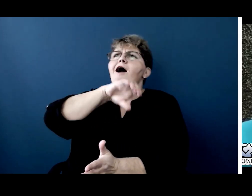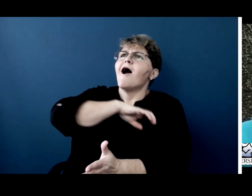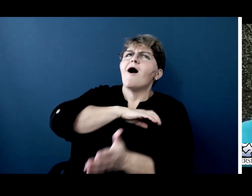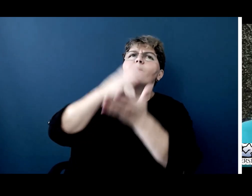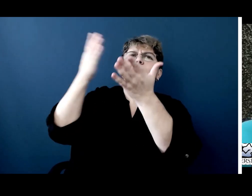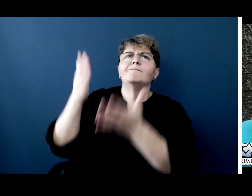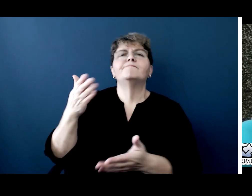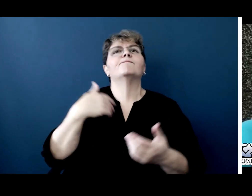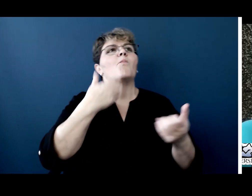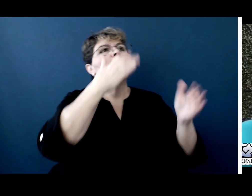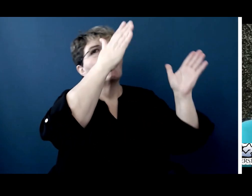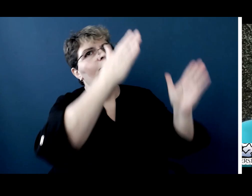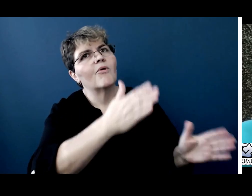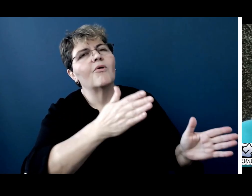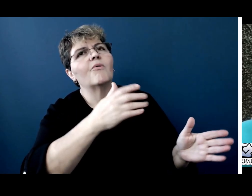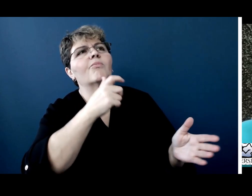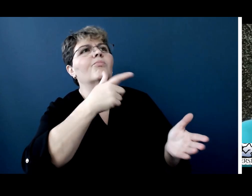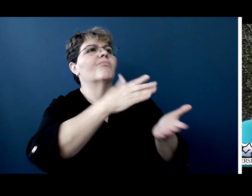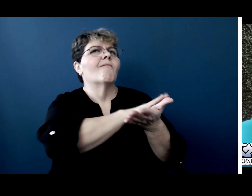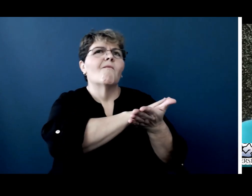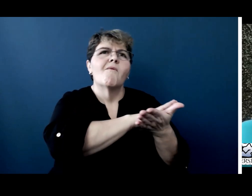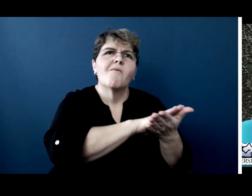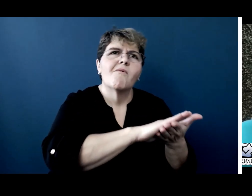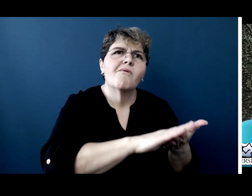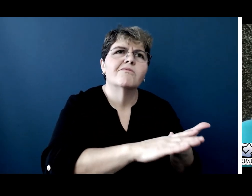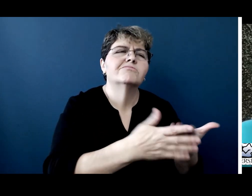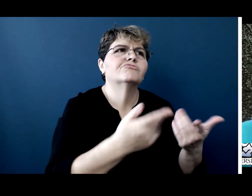someone who's nice,